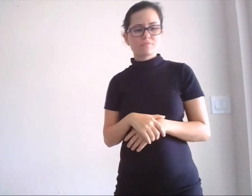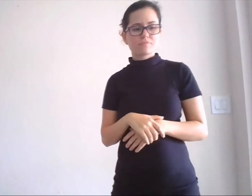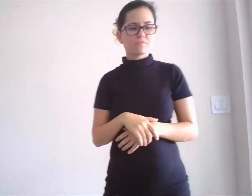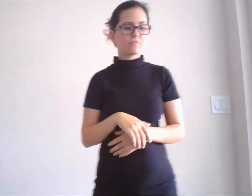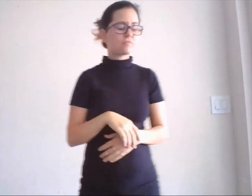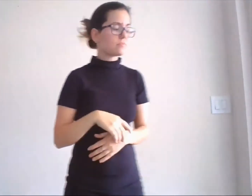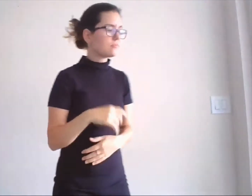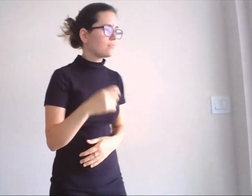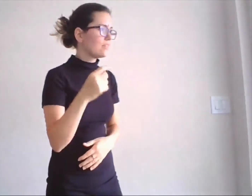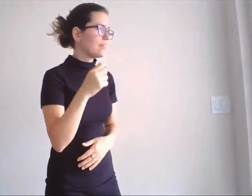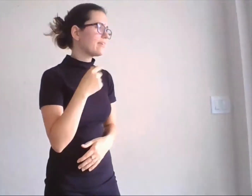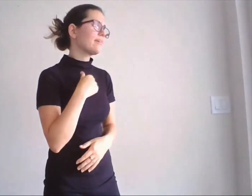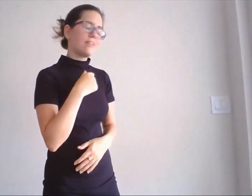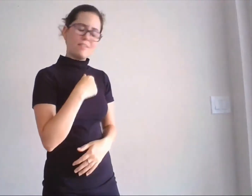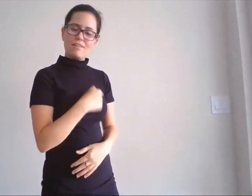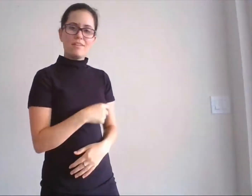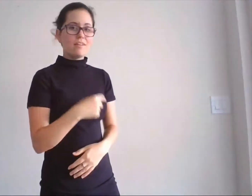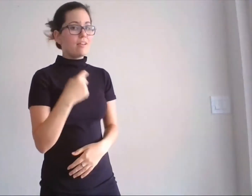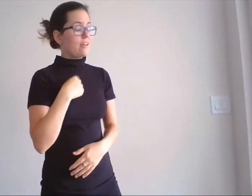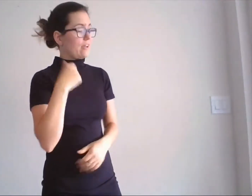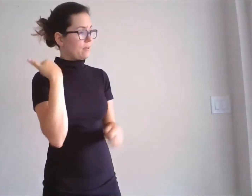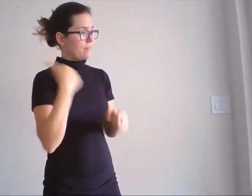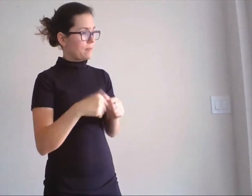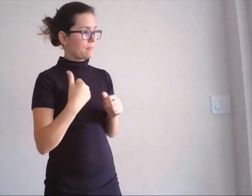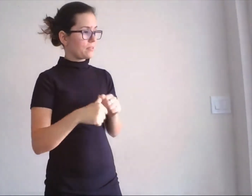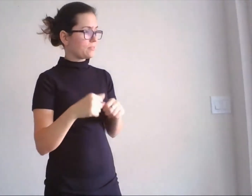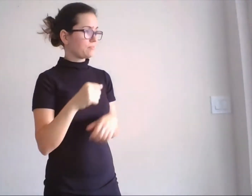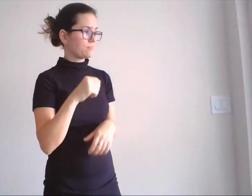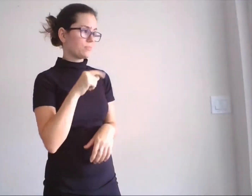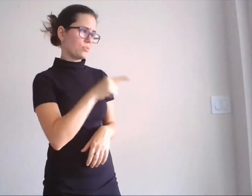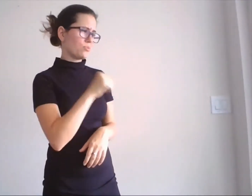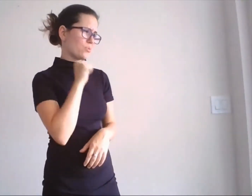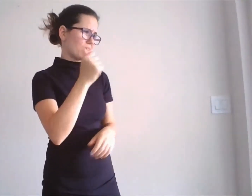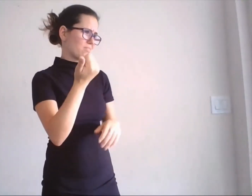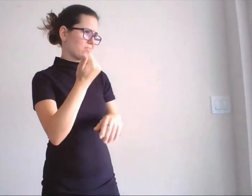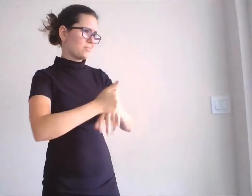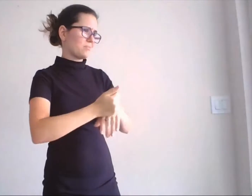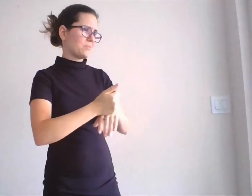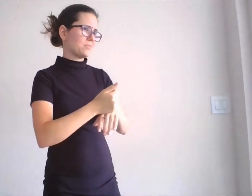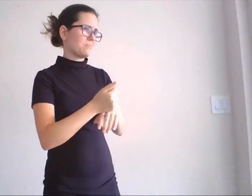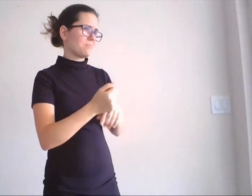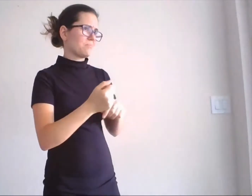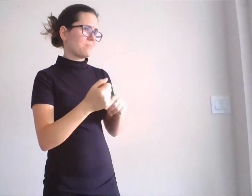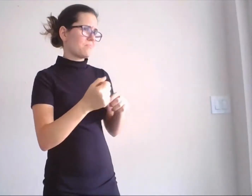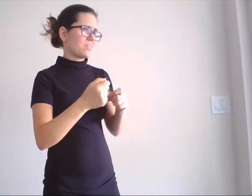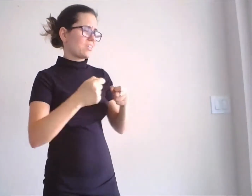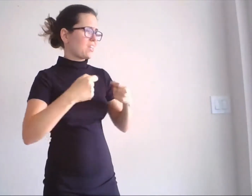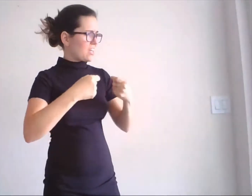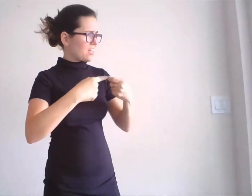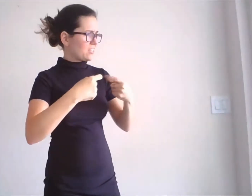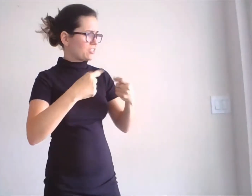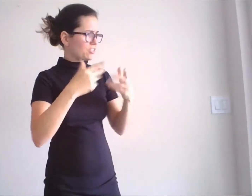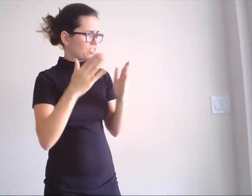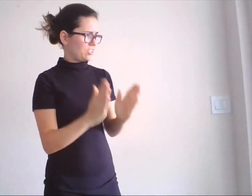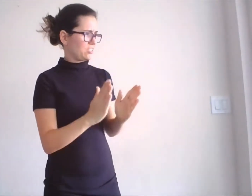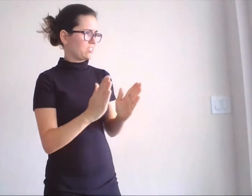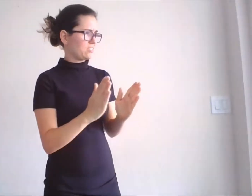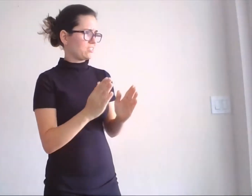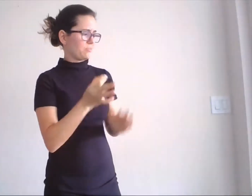light source to be able to be controlled by your voice. We're basically there. Which I thought was overkill, given my experience with the It turns